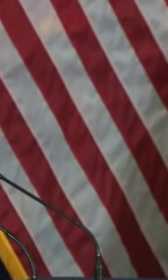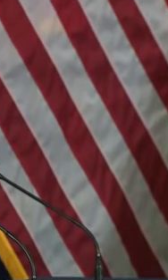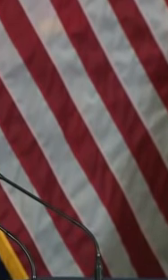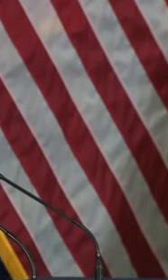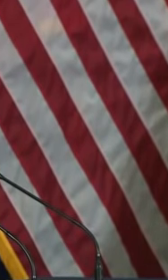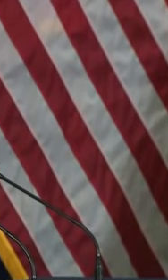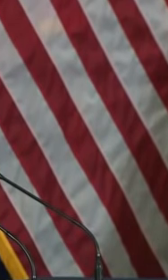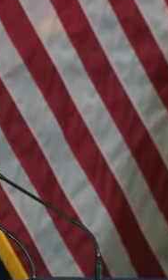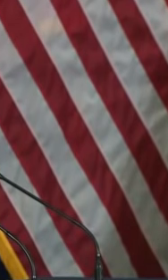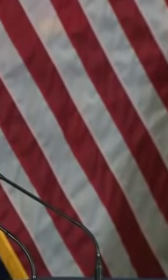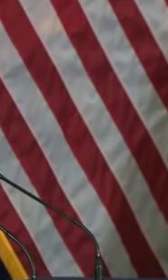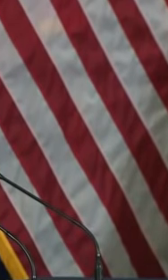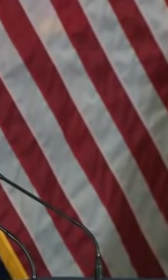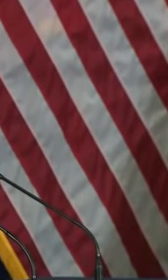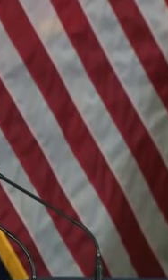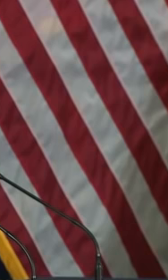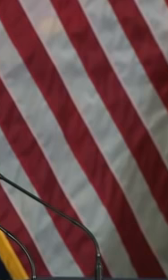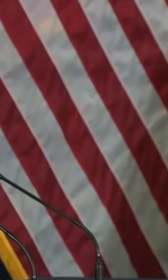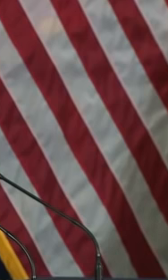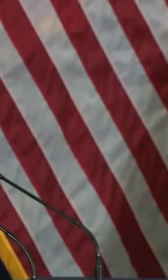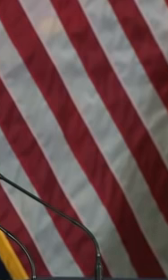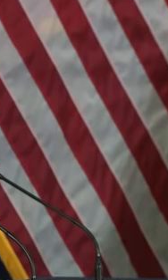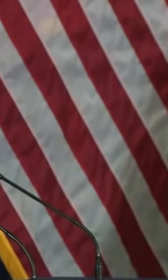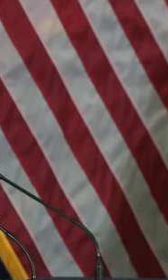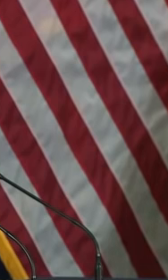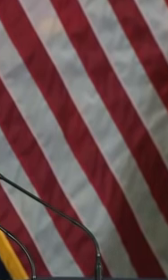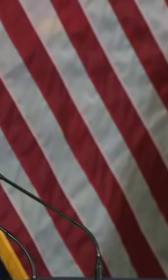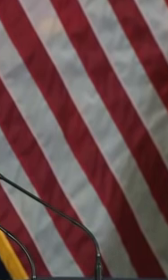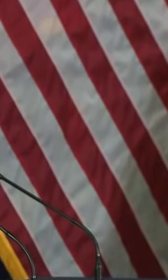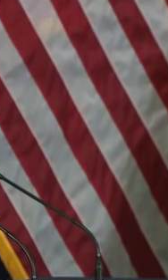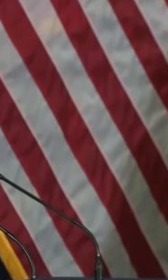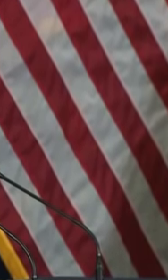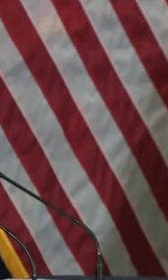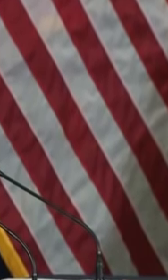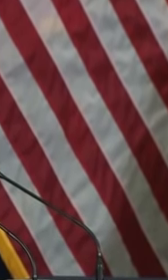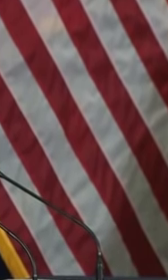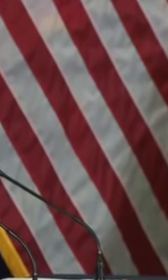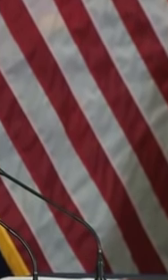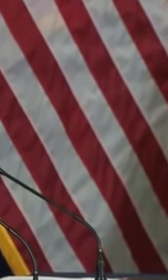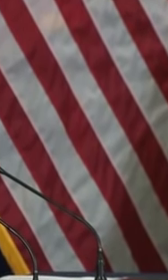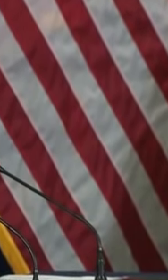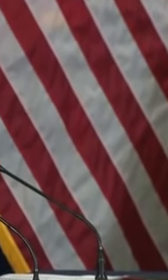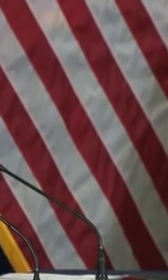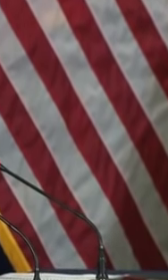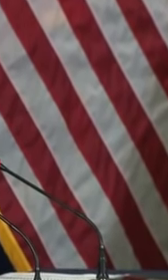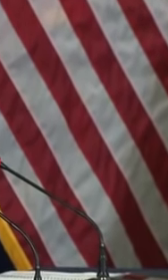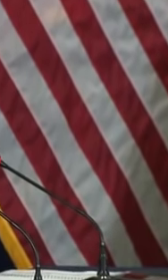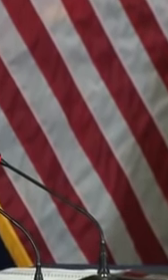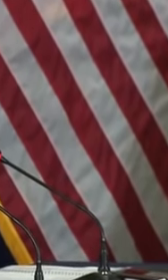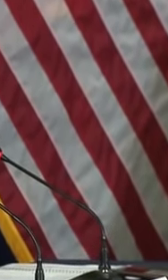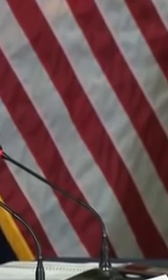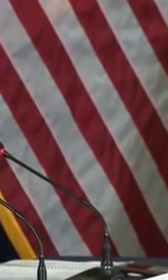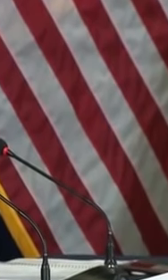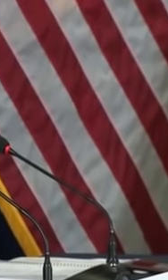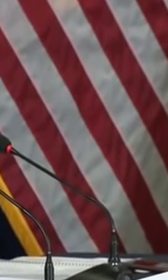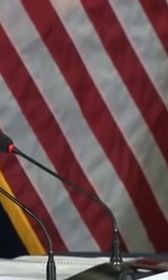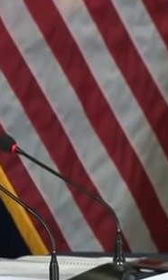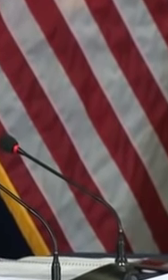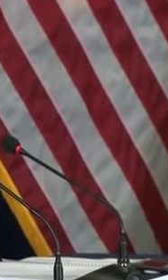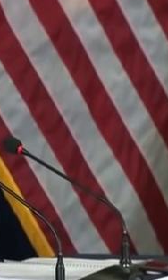be handled and followed at home. Just generally speaking, about 80–85% of the people that